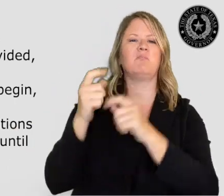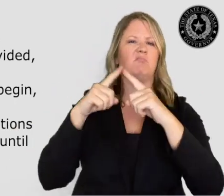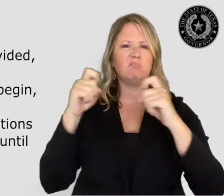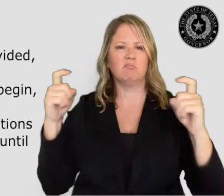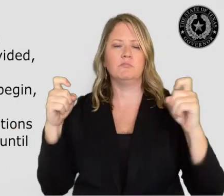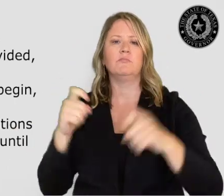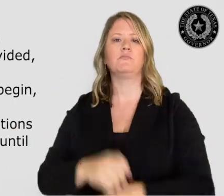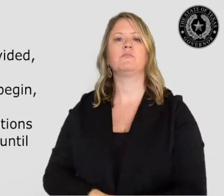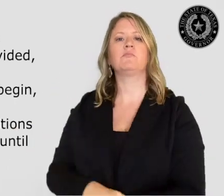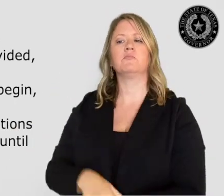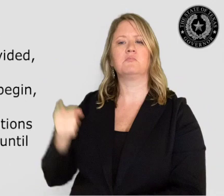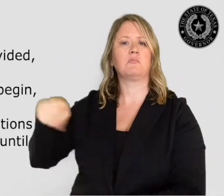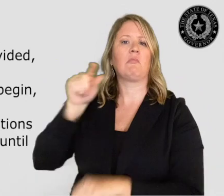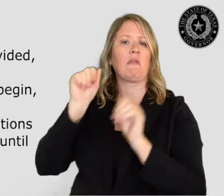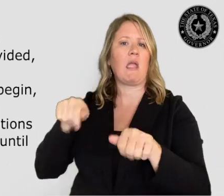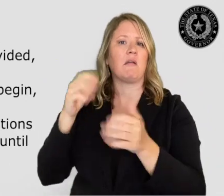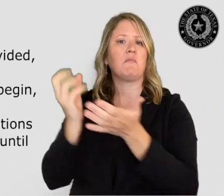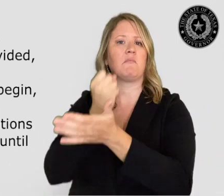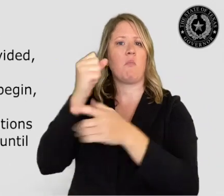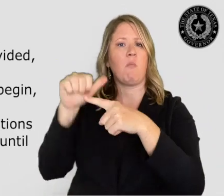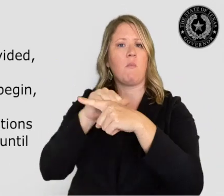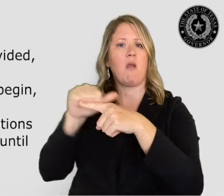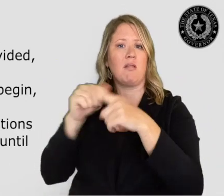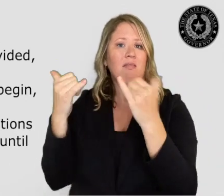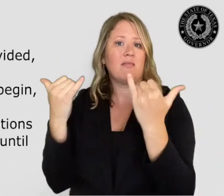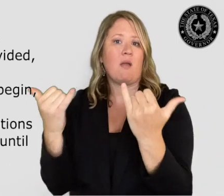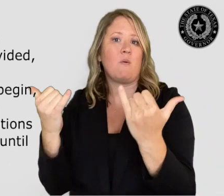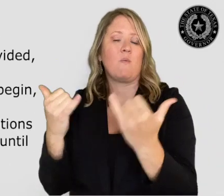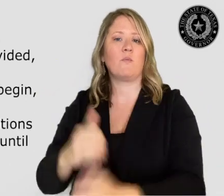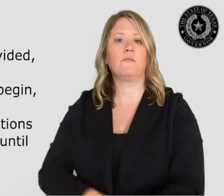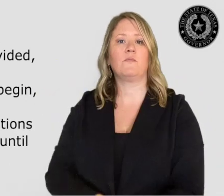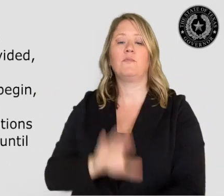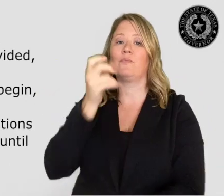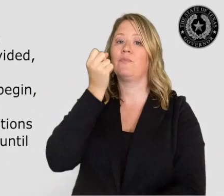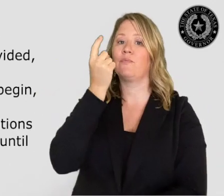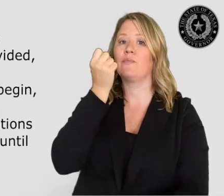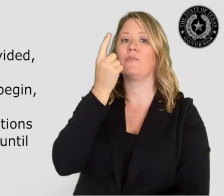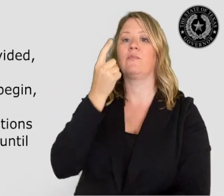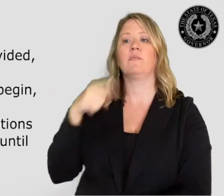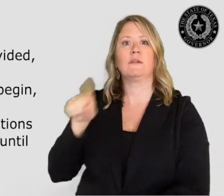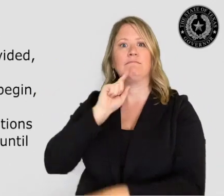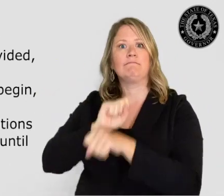not begin until June 15, 2020.